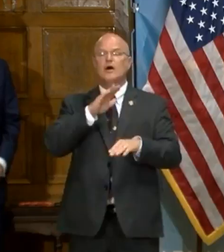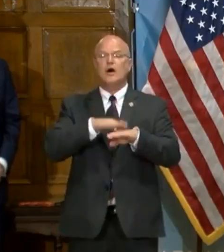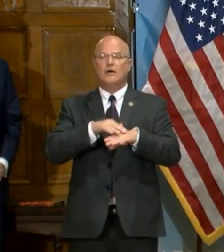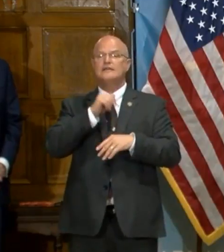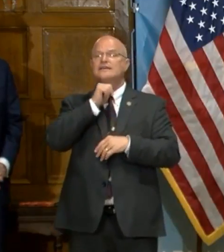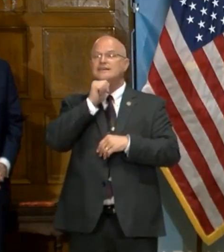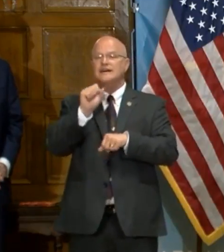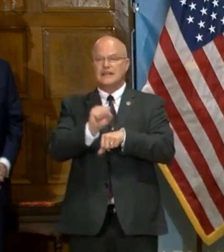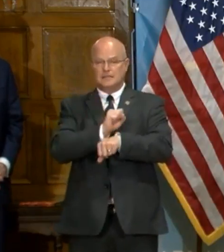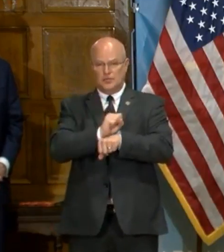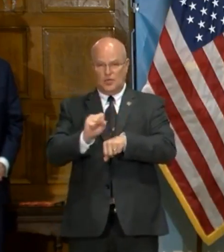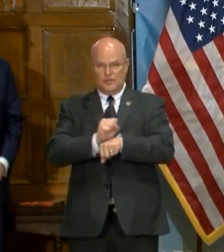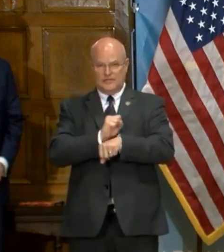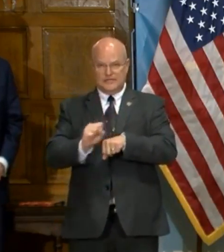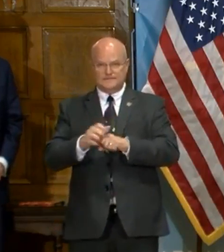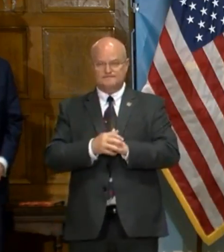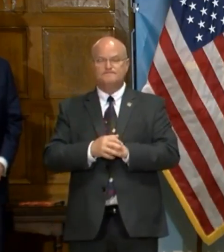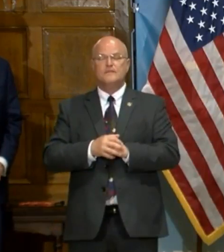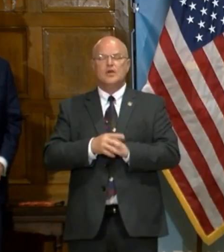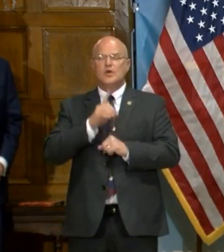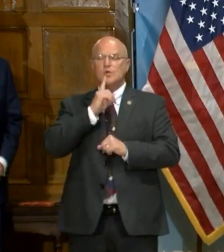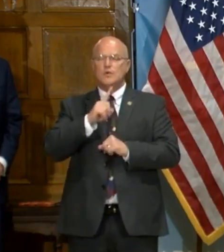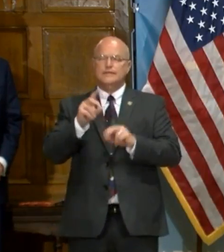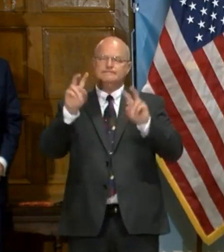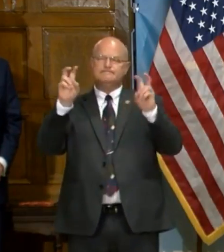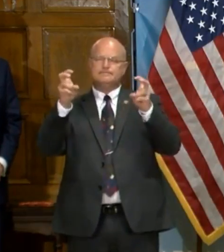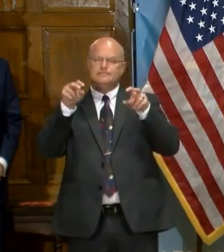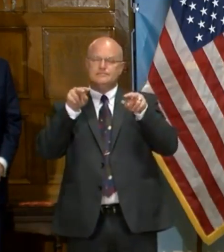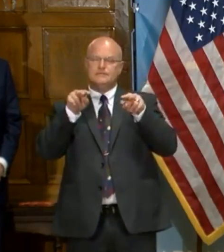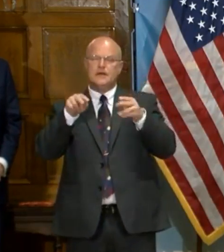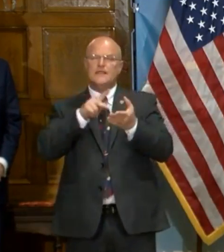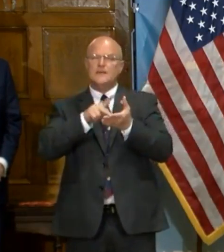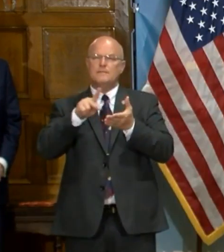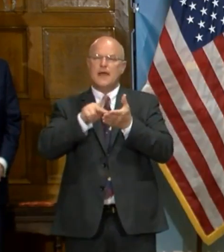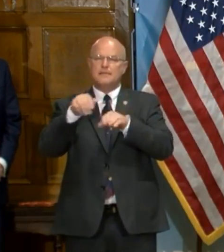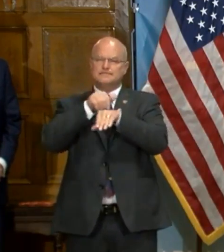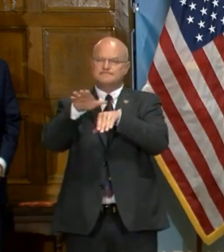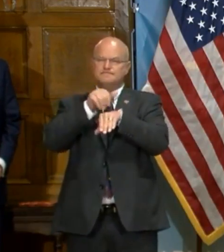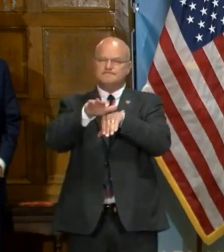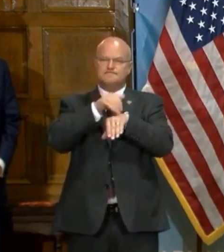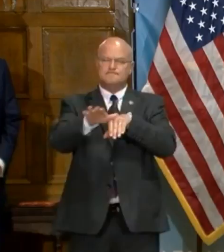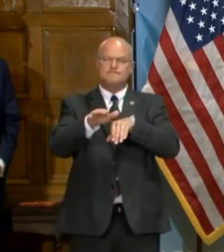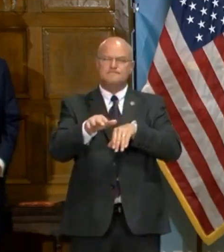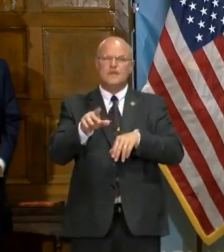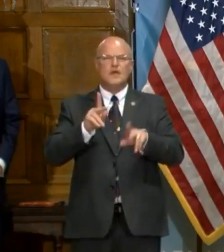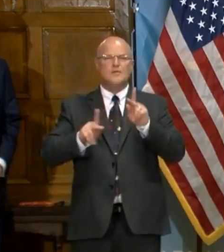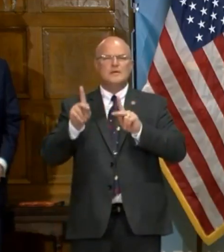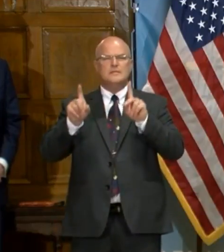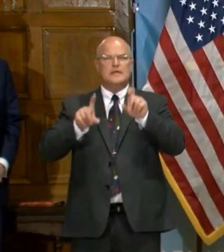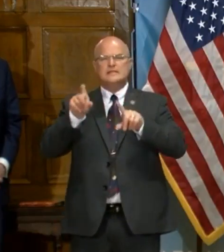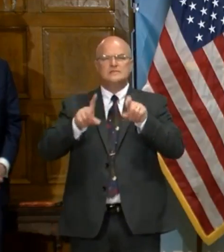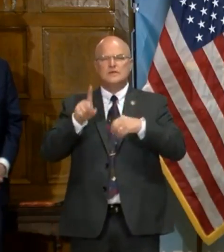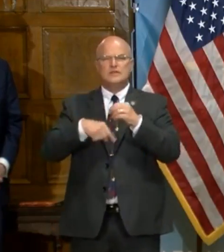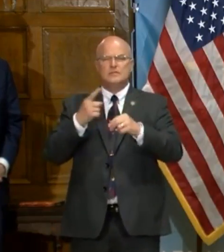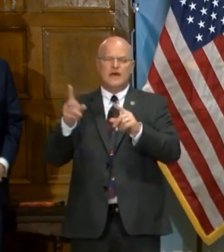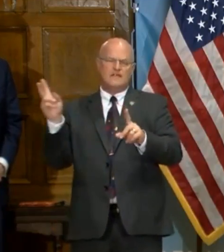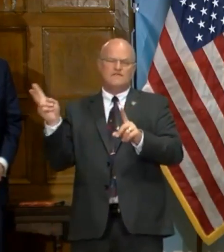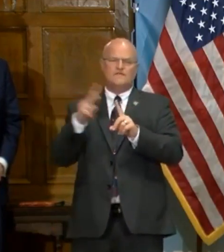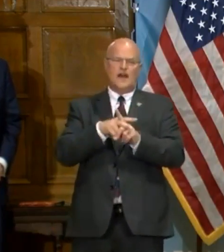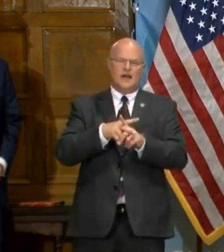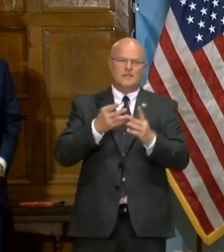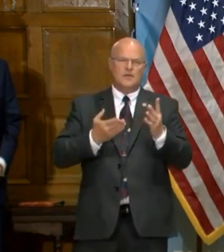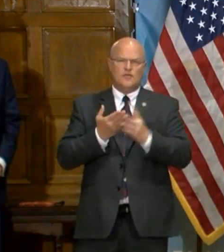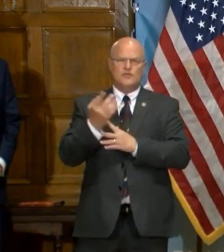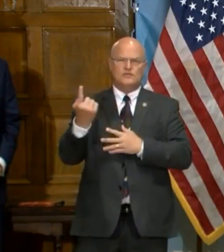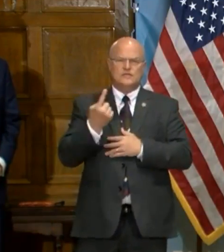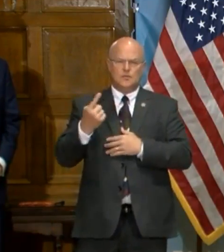unemployment. To put it in perspective in terms of the payments that are going out, and I know we get a lot of questions about people who are filing or might be